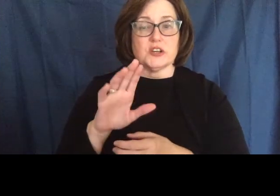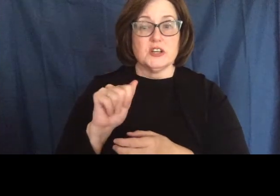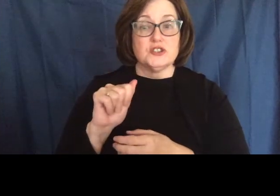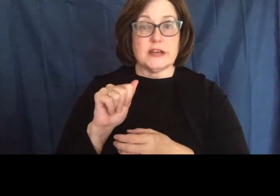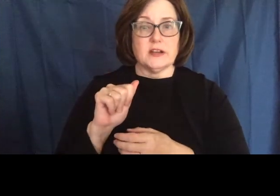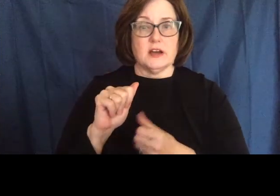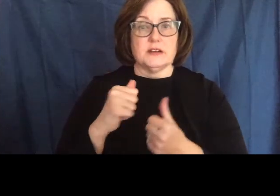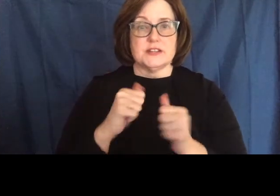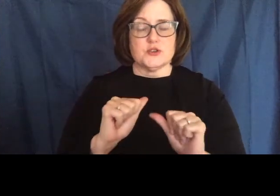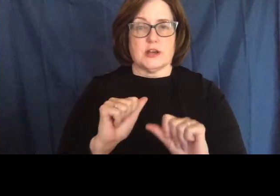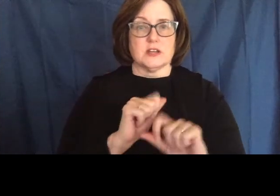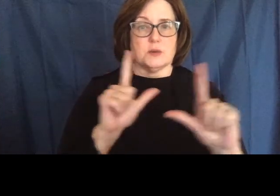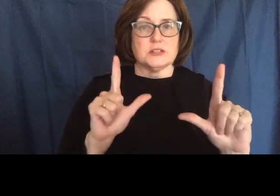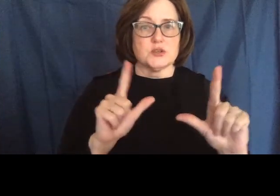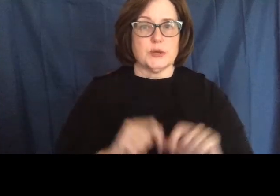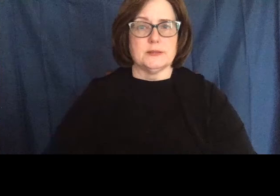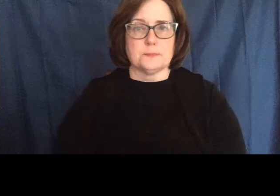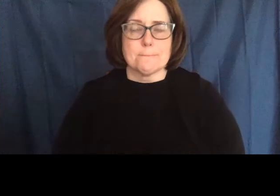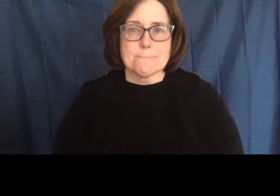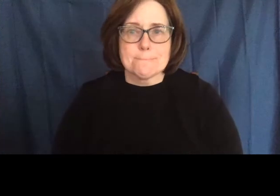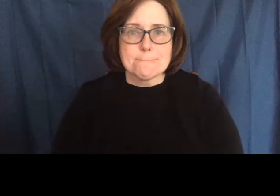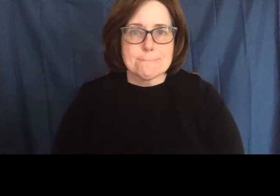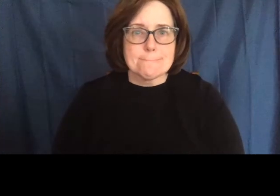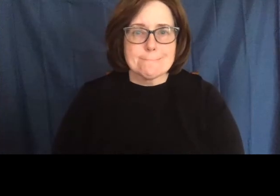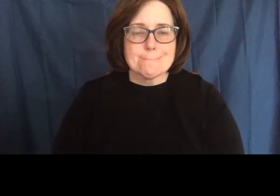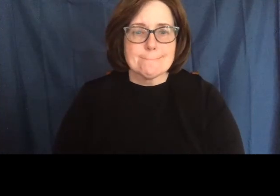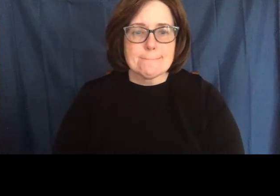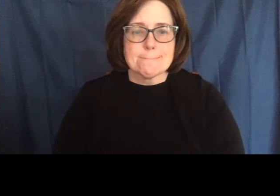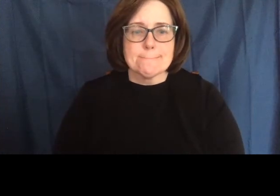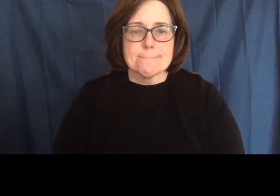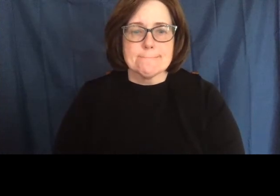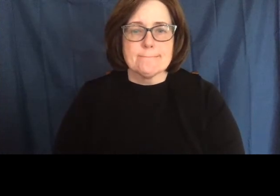interpreter, Jenica, is trying to come on screen.